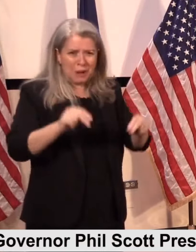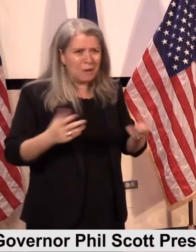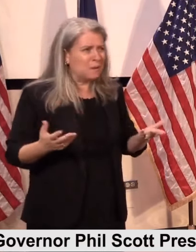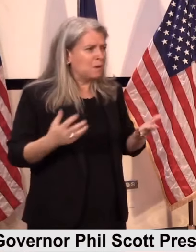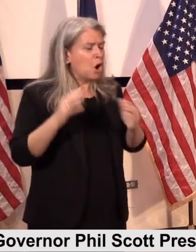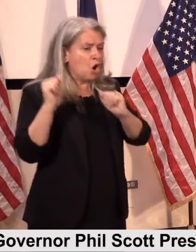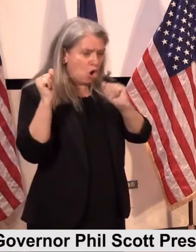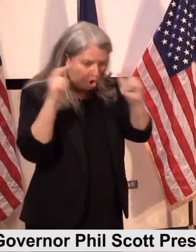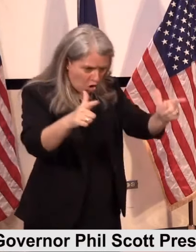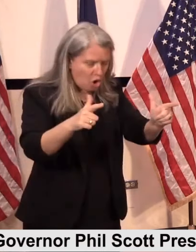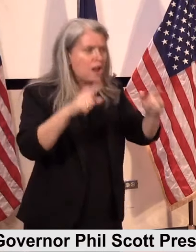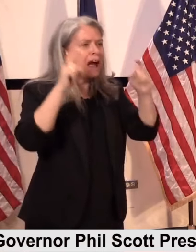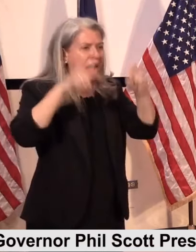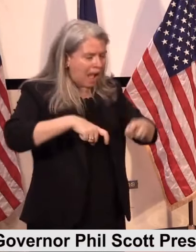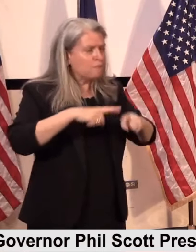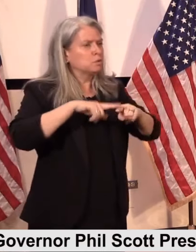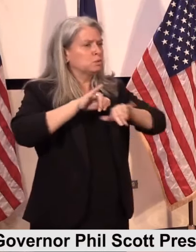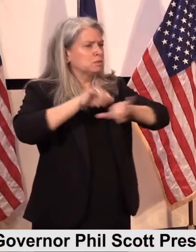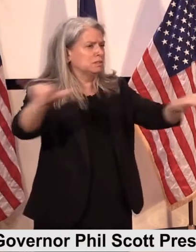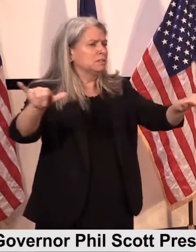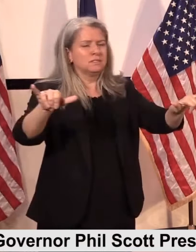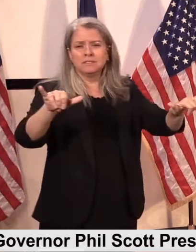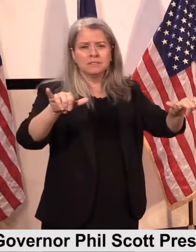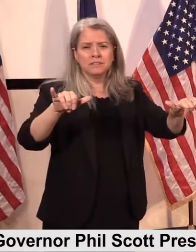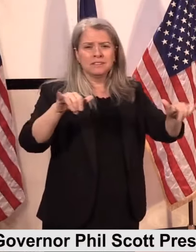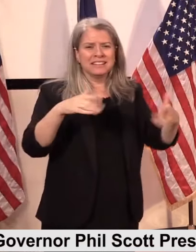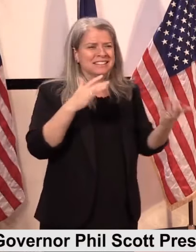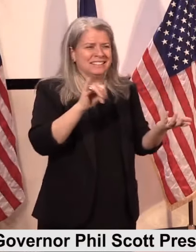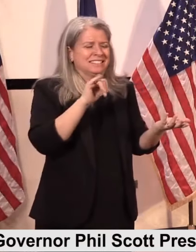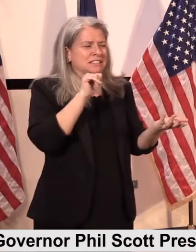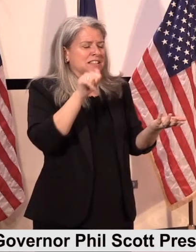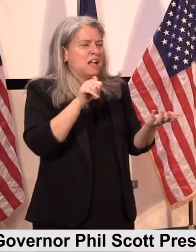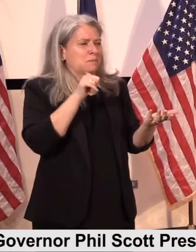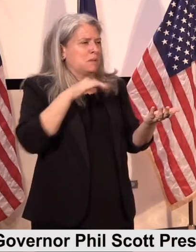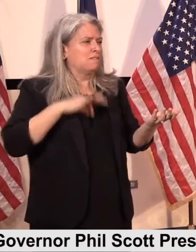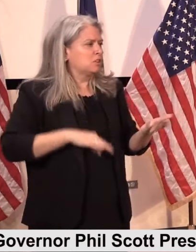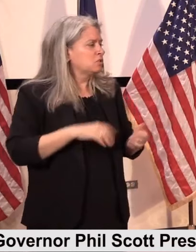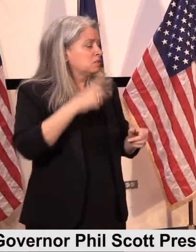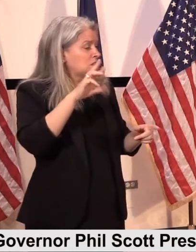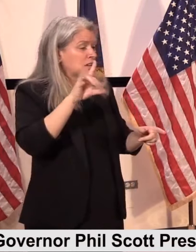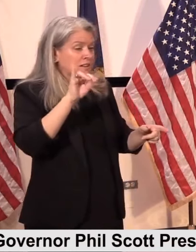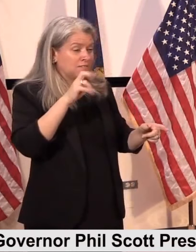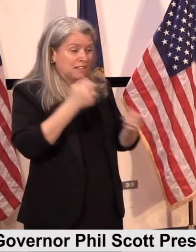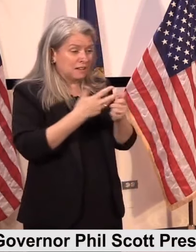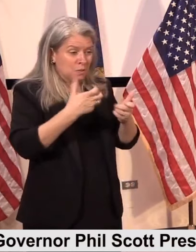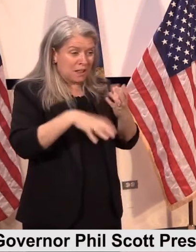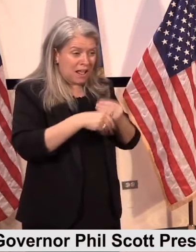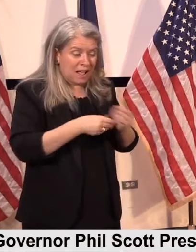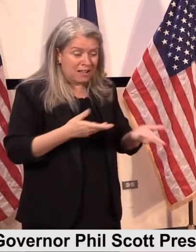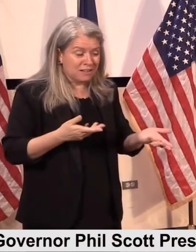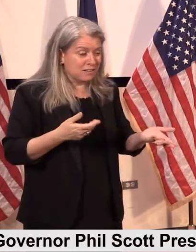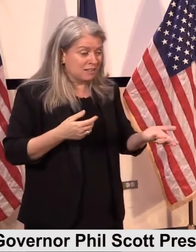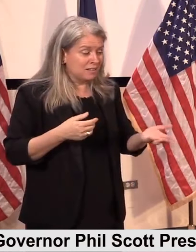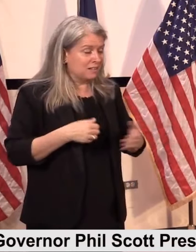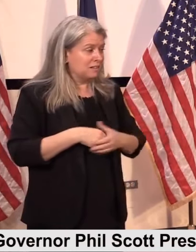to concentrate on one sector just wouldn't be beneficial. Dr. Levine, anything I should add to that?